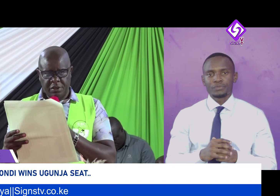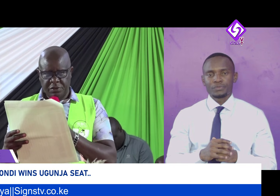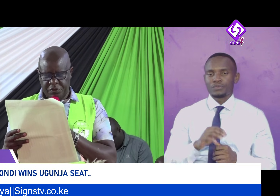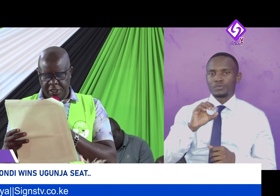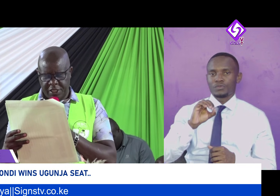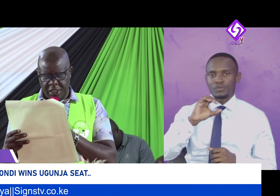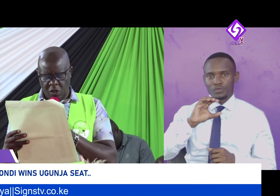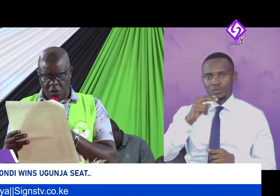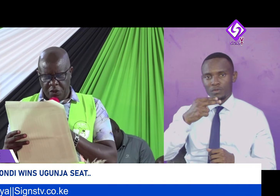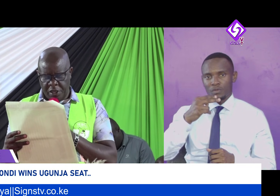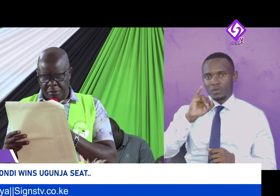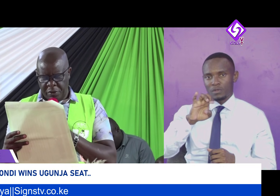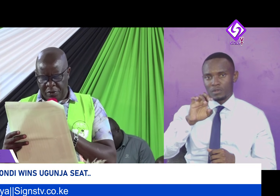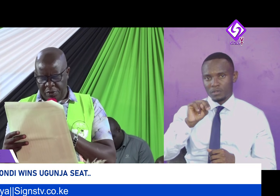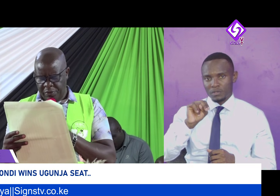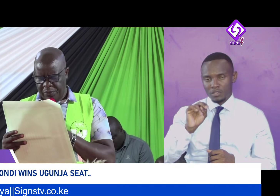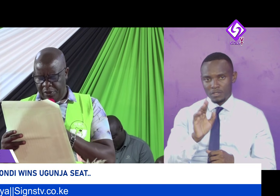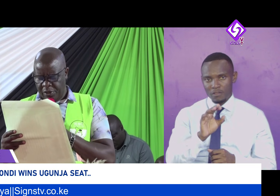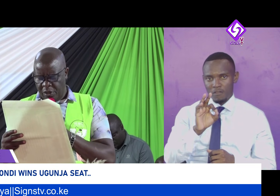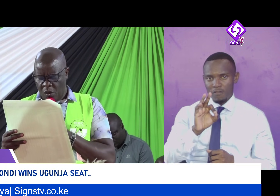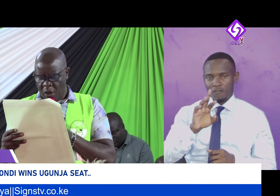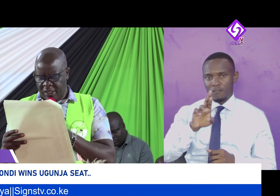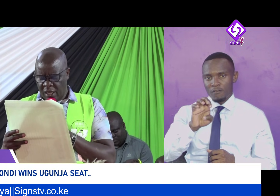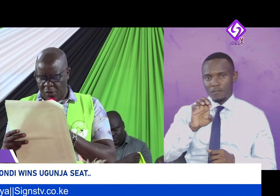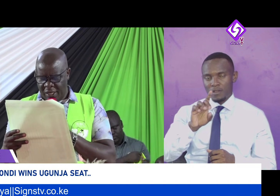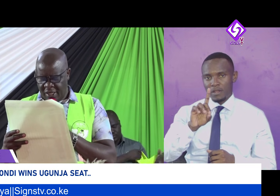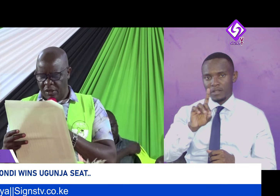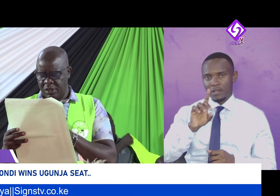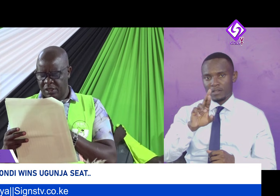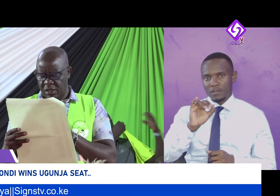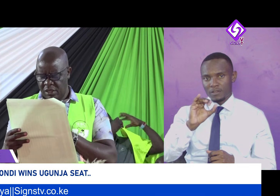Ochie Frederick Odhiambo,